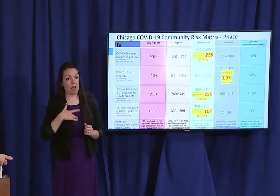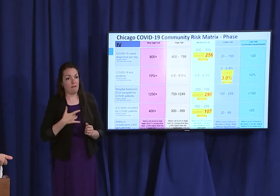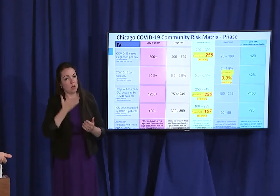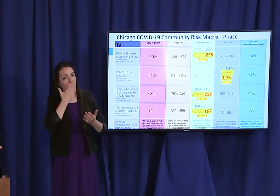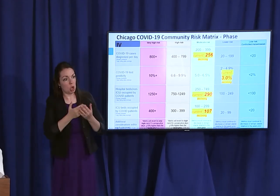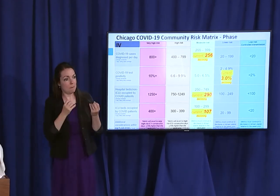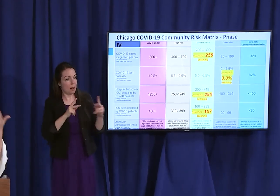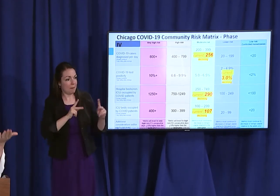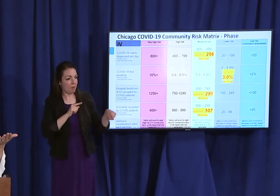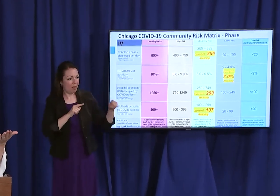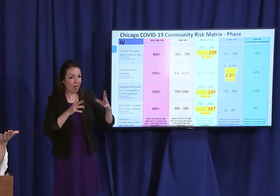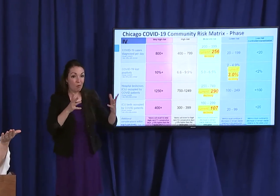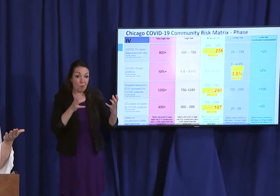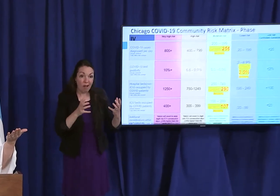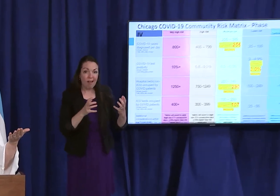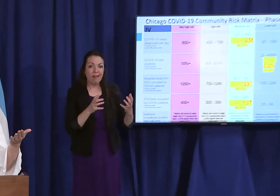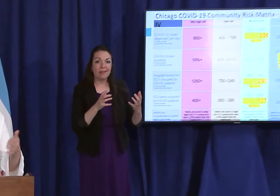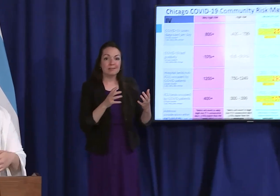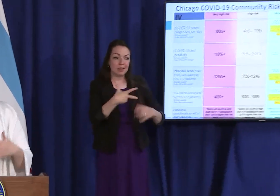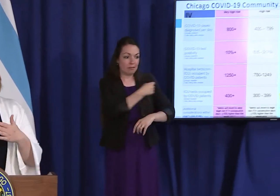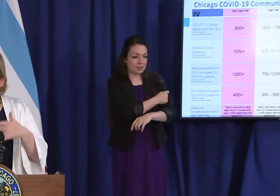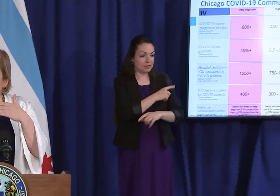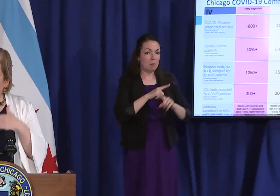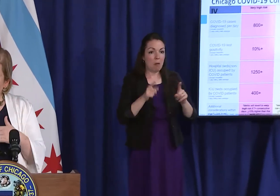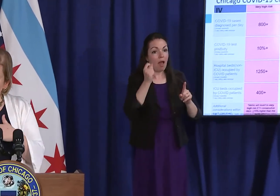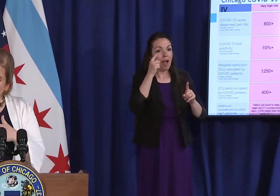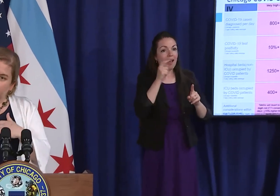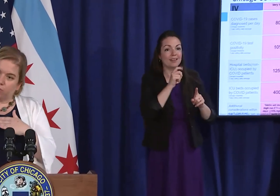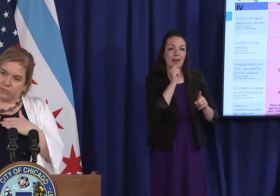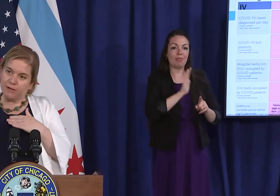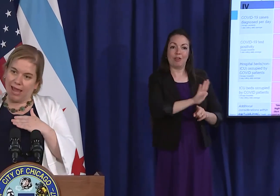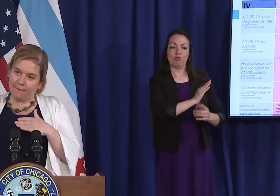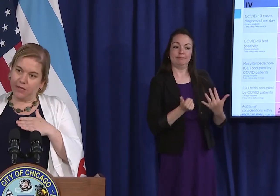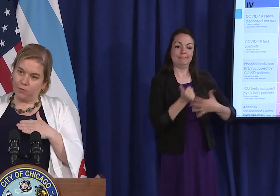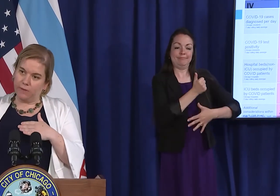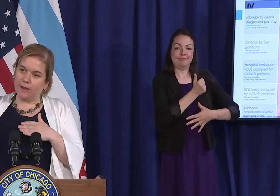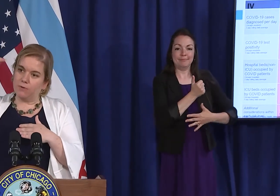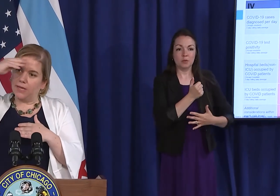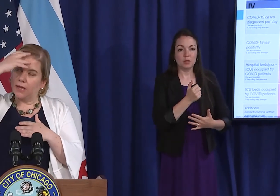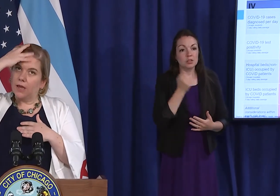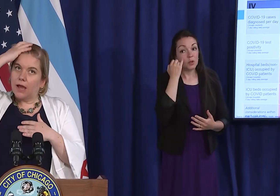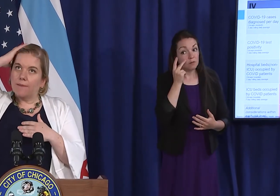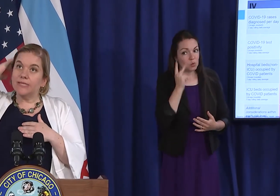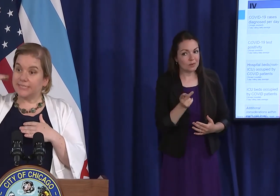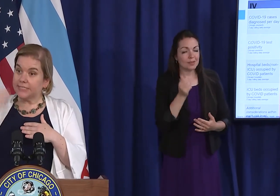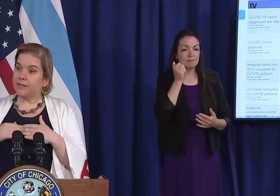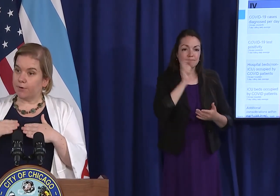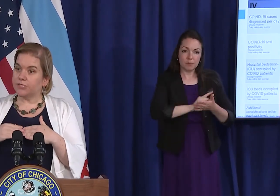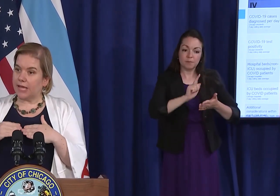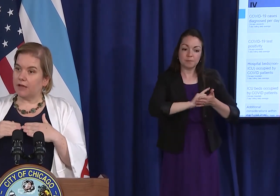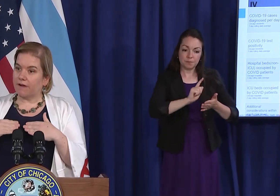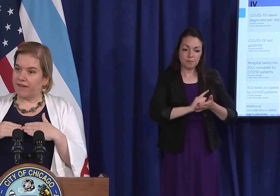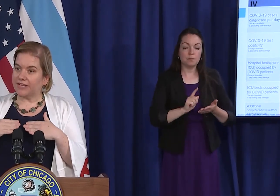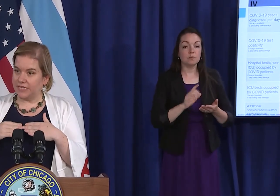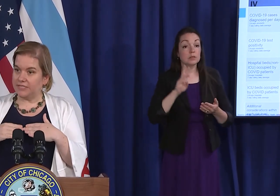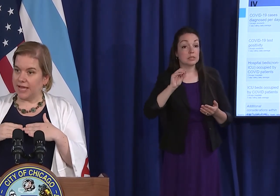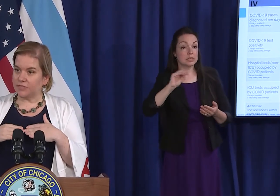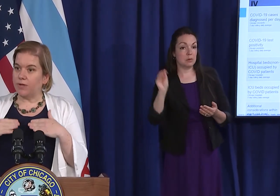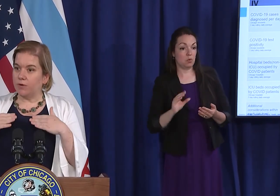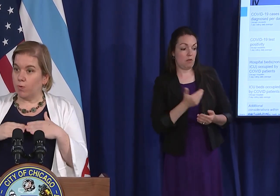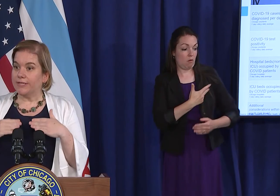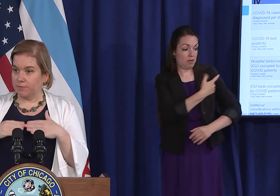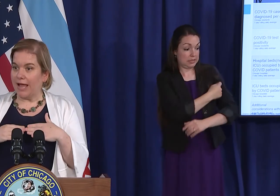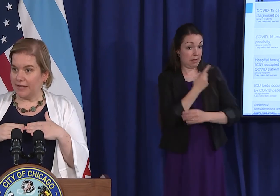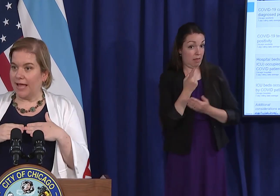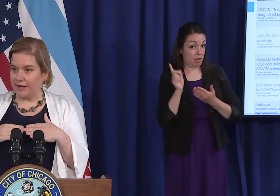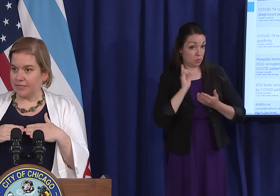get vaccinated, but it's just not first on their list of things to do. So if you actually look at what's been happening week by week, 60% of our vaccines last